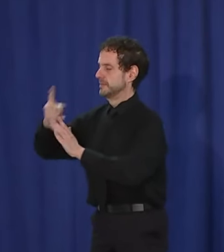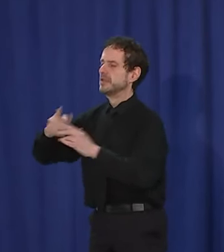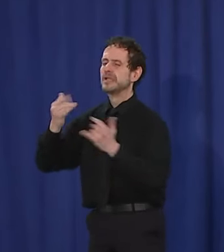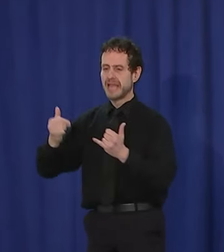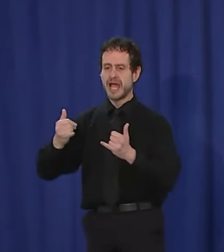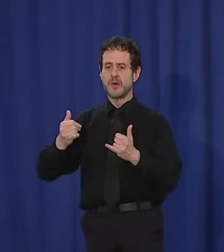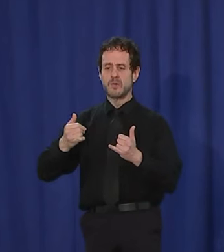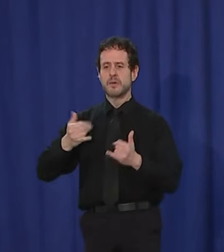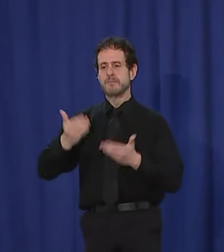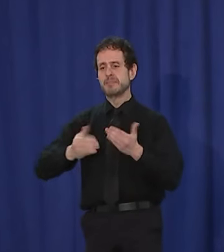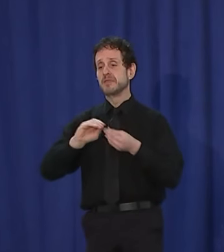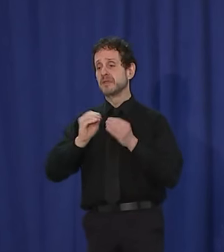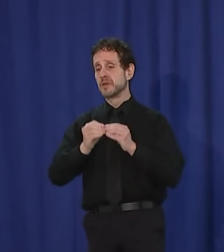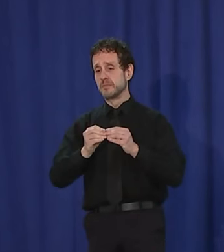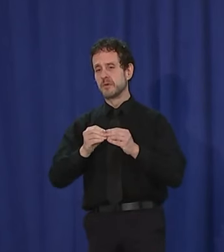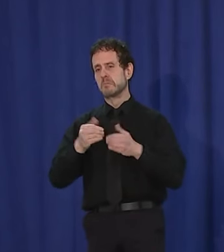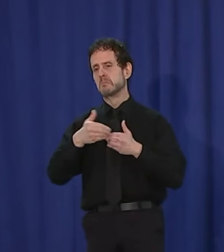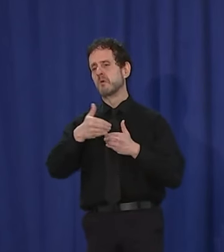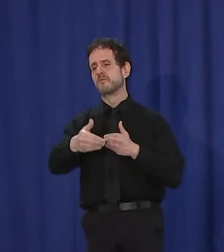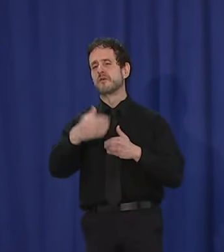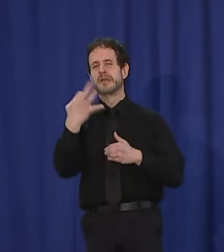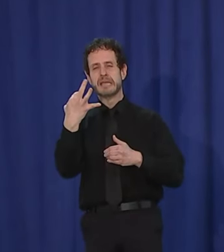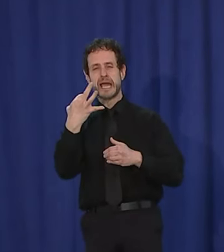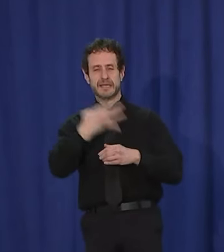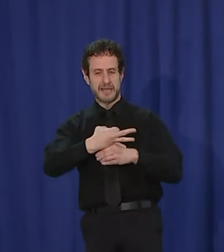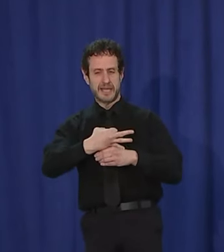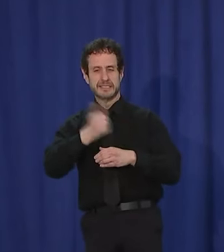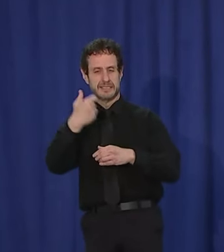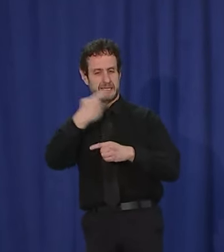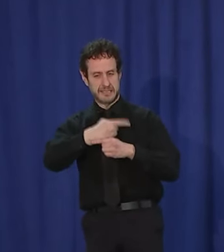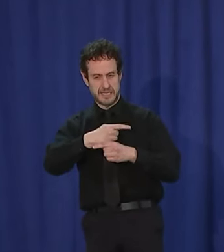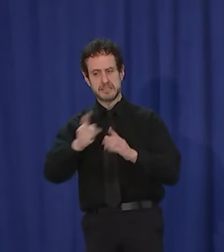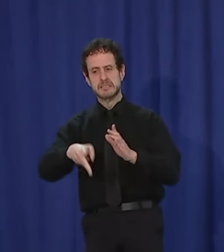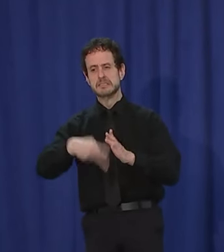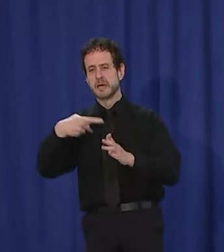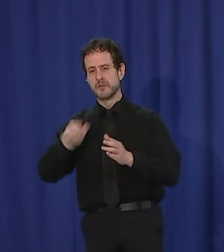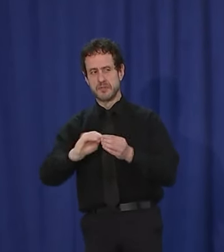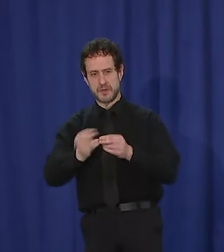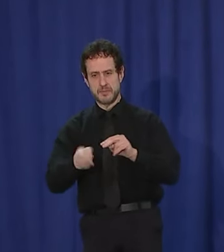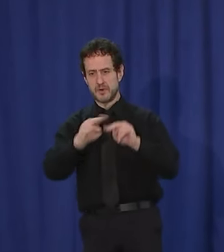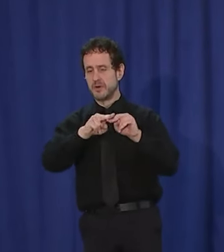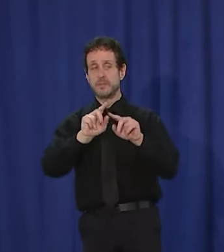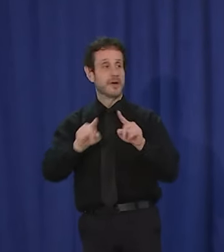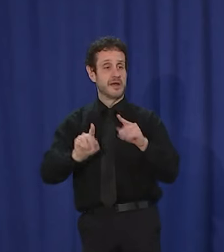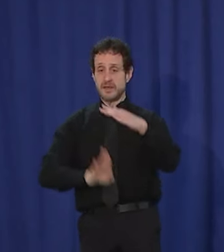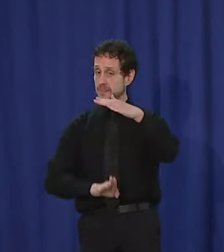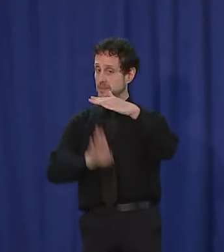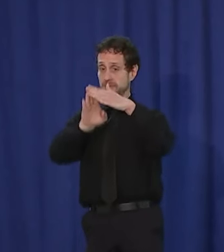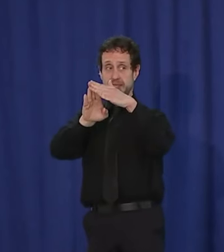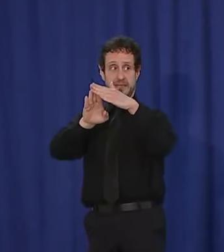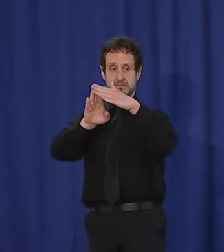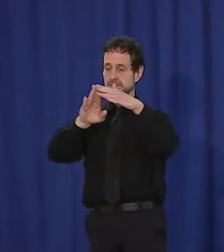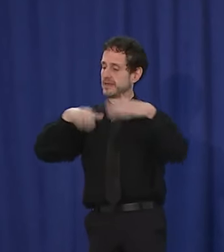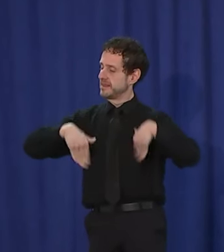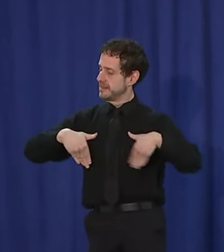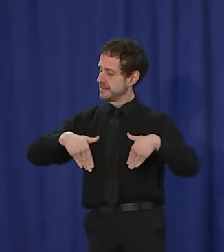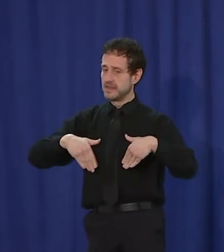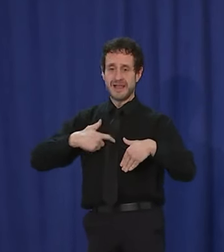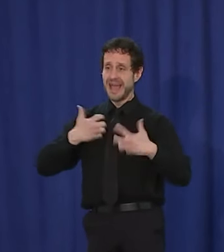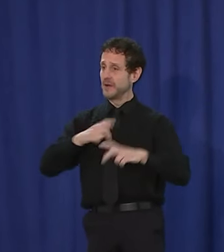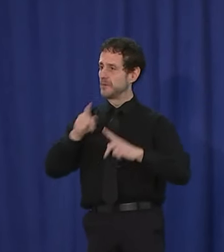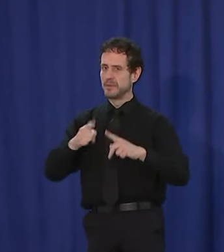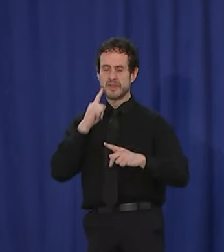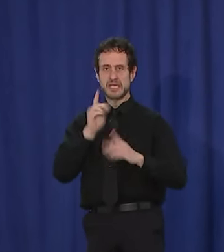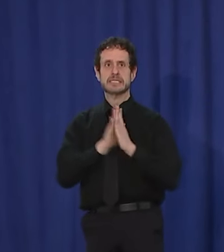range, which is obviously progress. But we're not near the peak. So I don't want to raise false expectations that it's